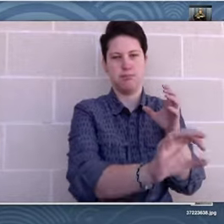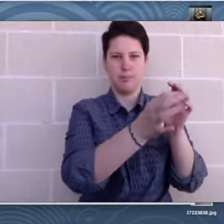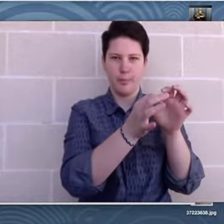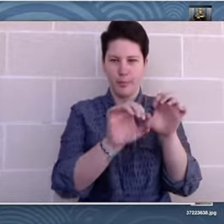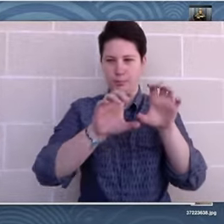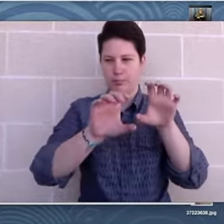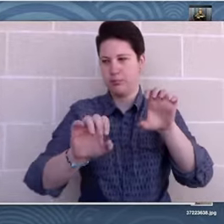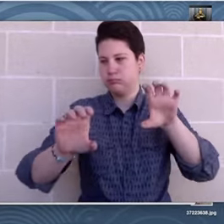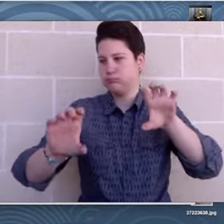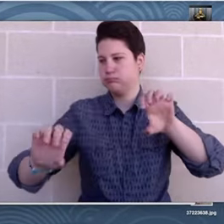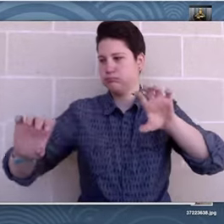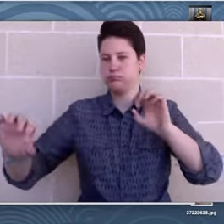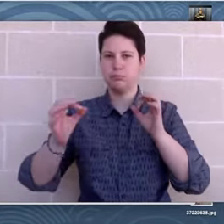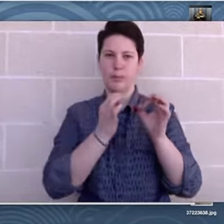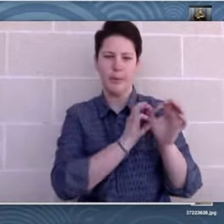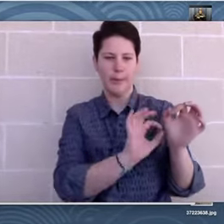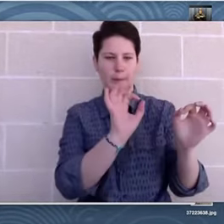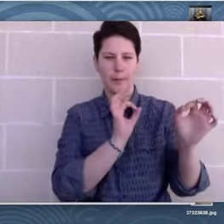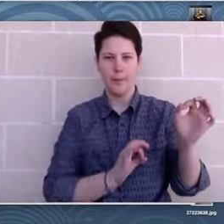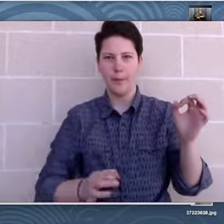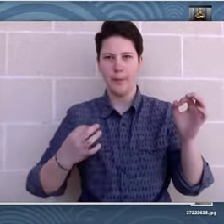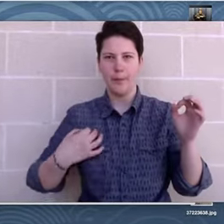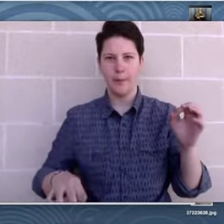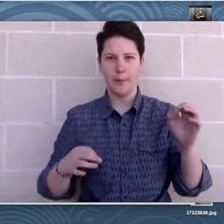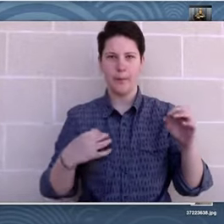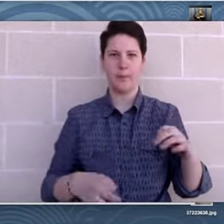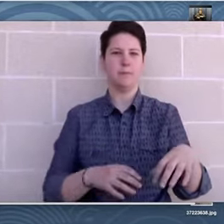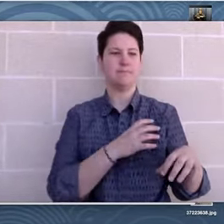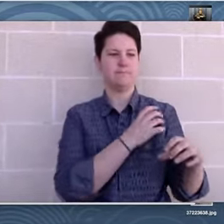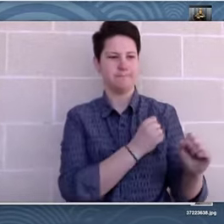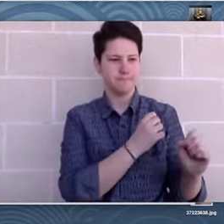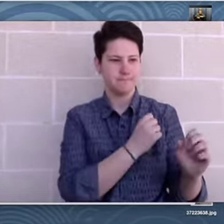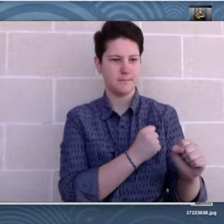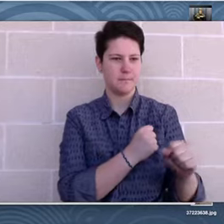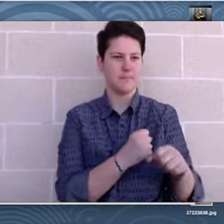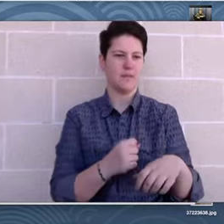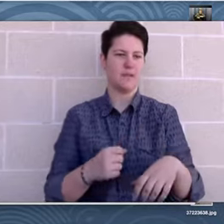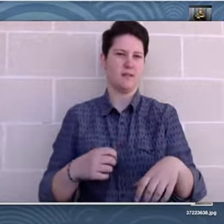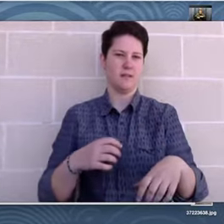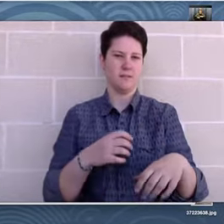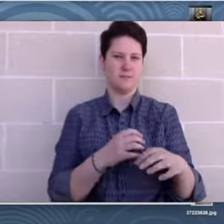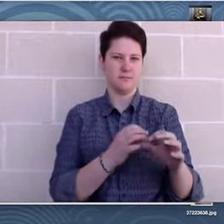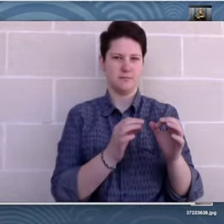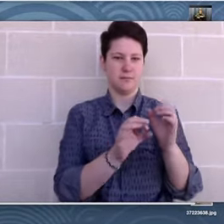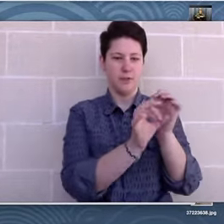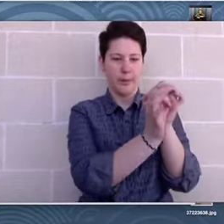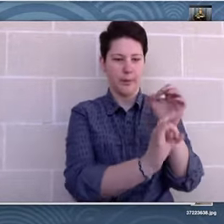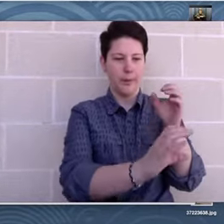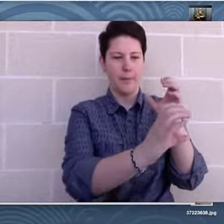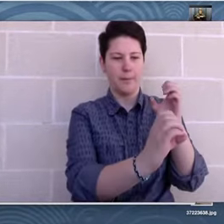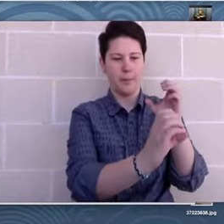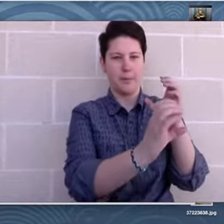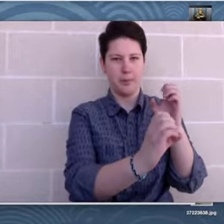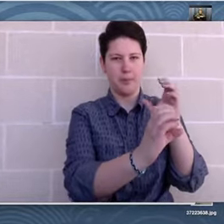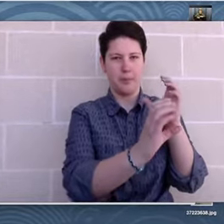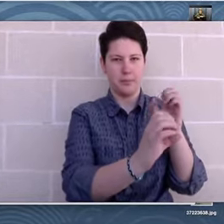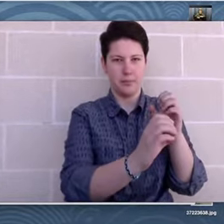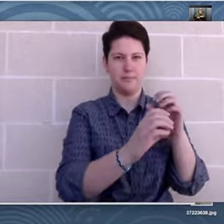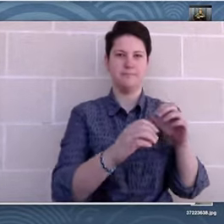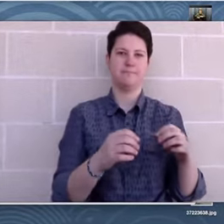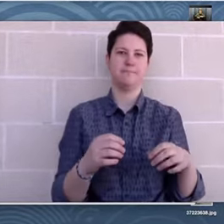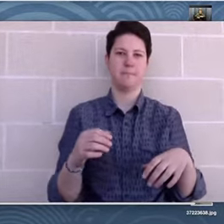The pressure with which the blood flows in the blood vessels is called the blood pressure, usually called BP.